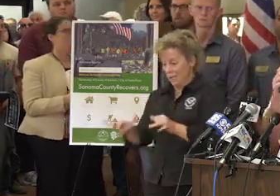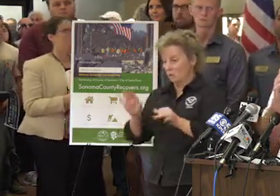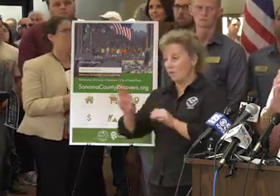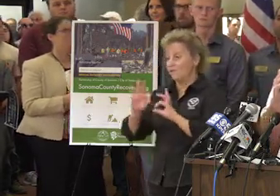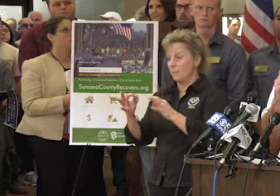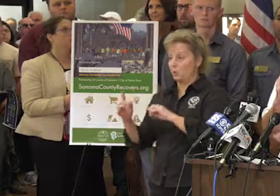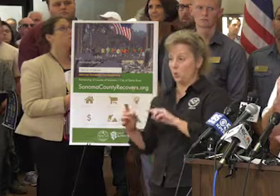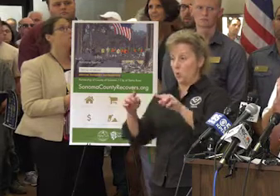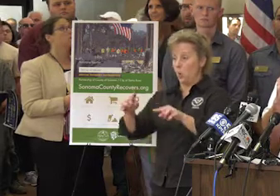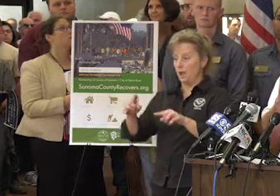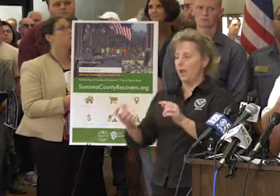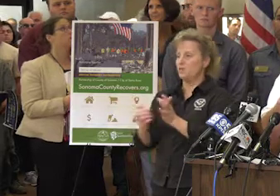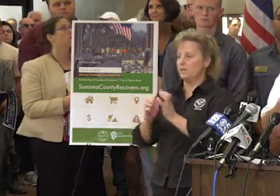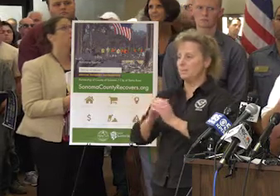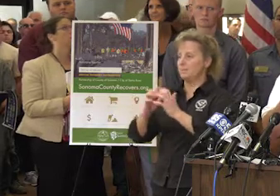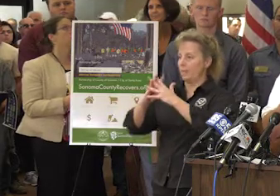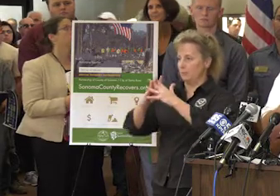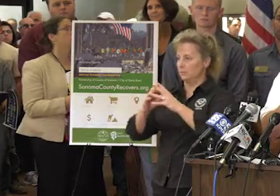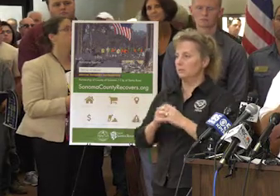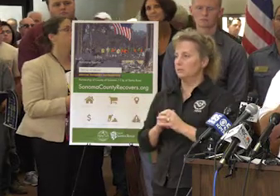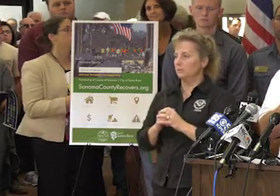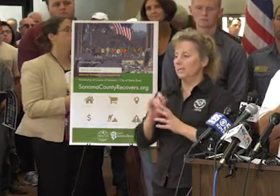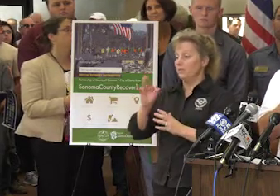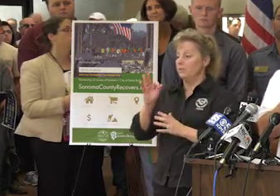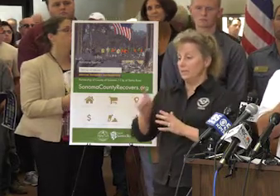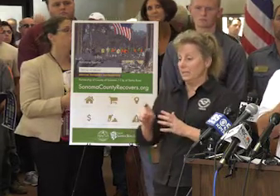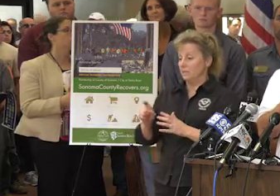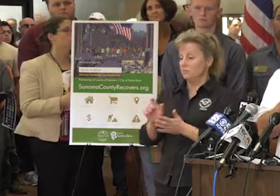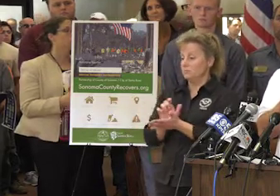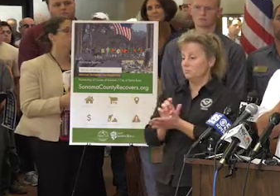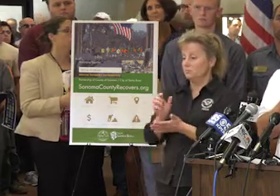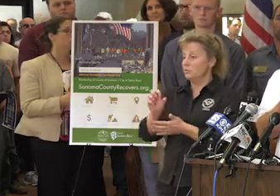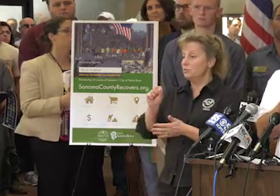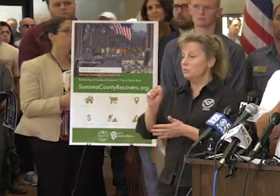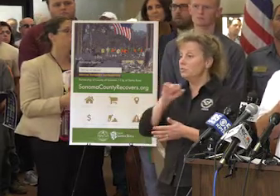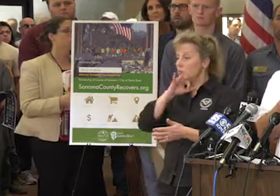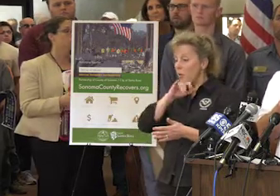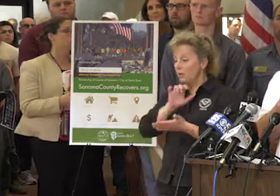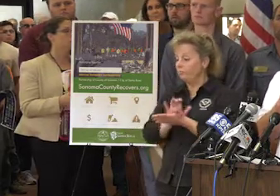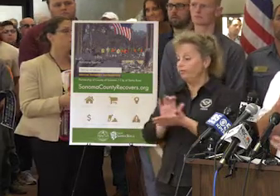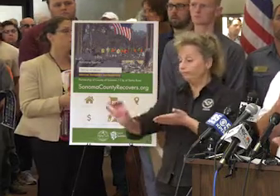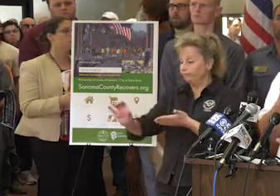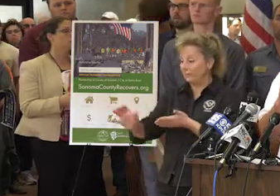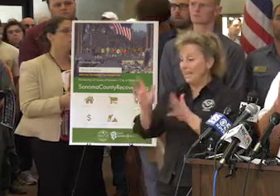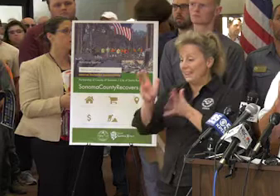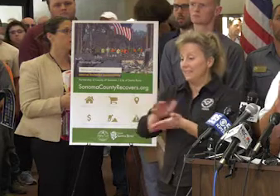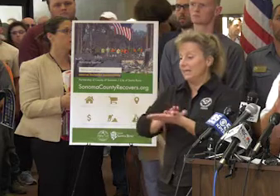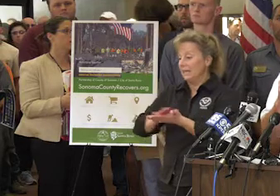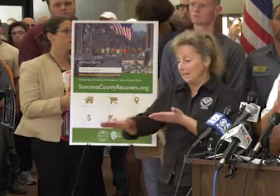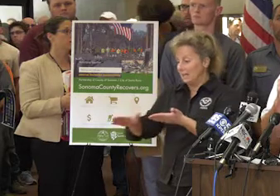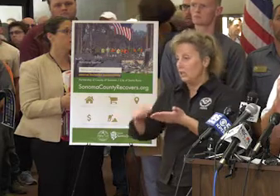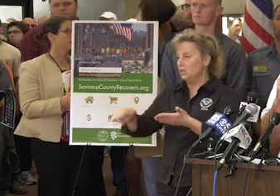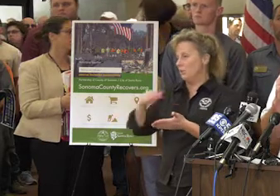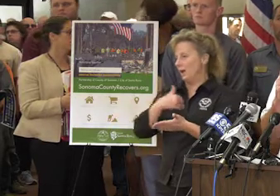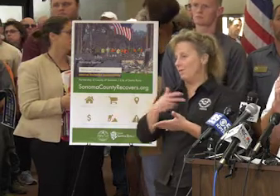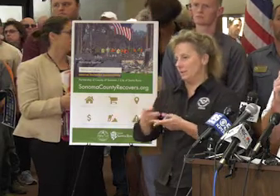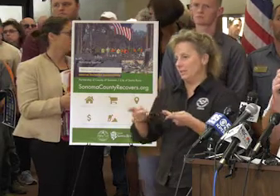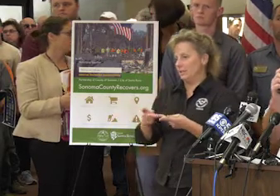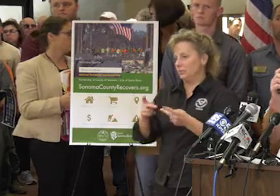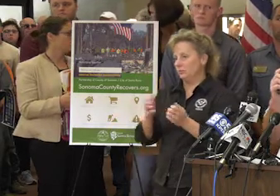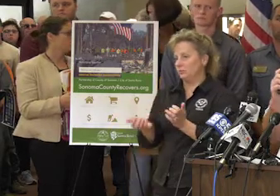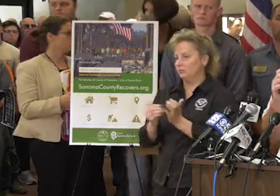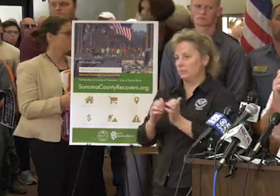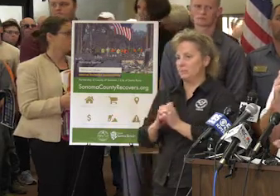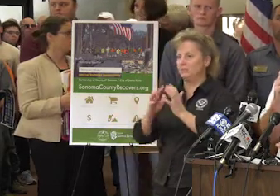can go back and begin rebuilding. If we need to, we'll remove soil and make sure that we leave the lot clean so that you have a place to